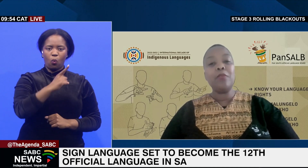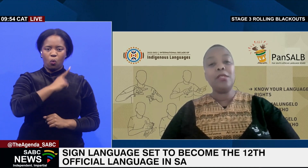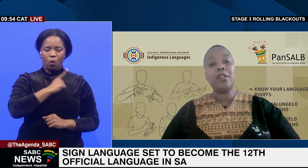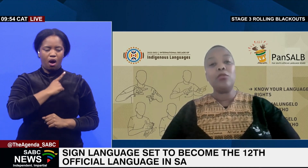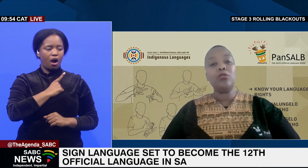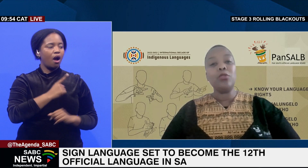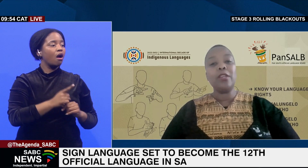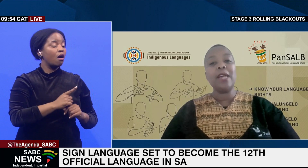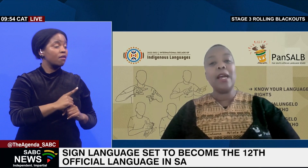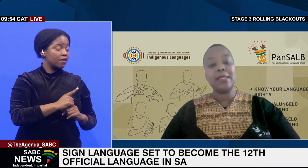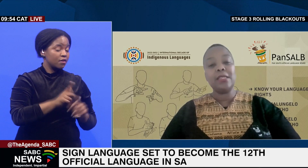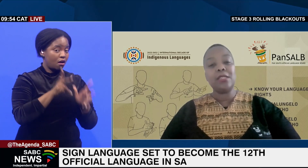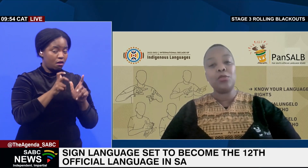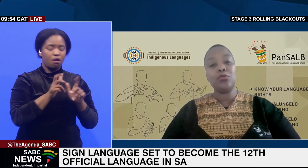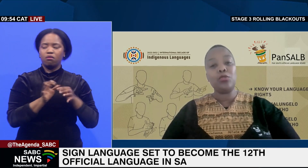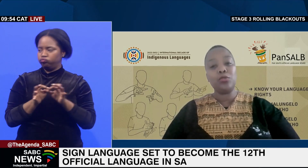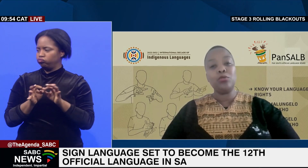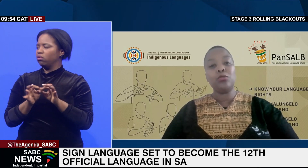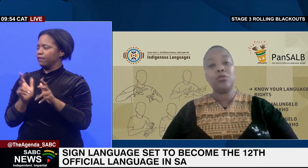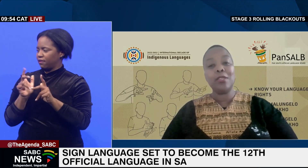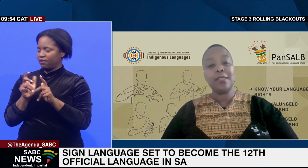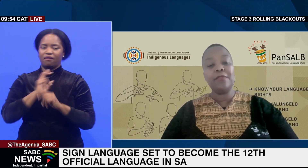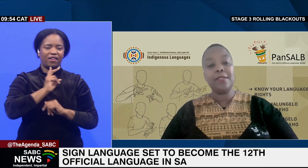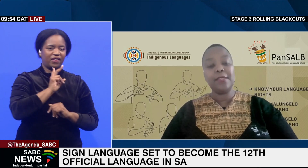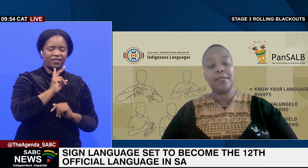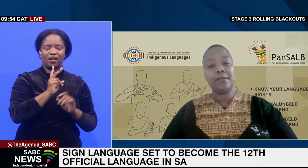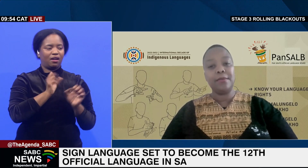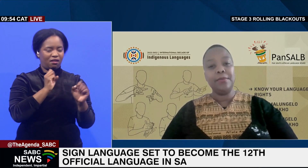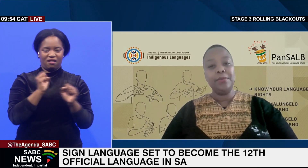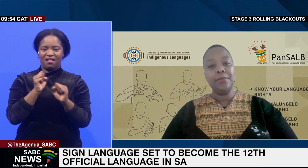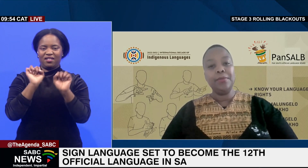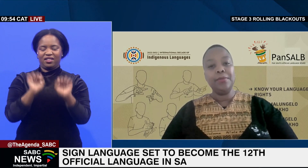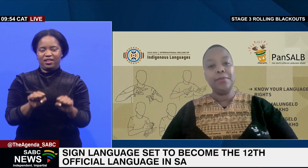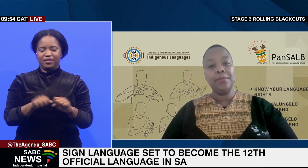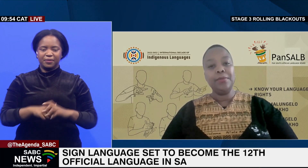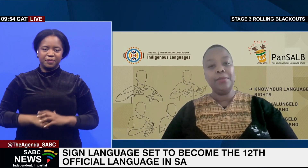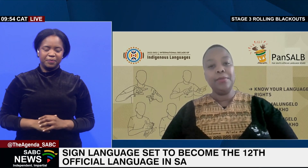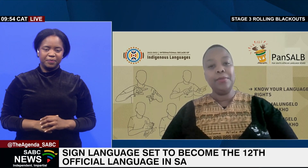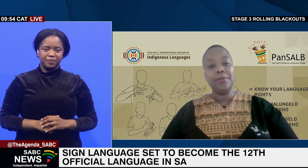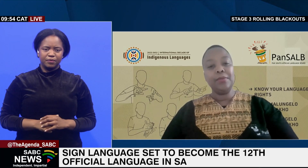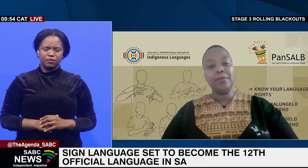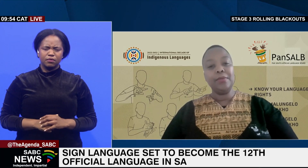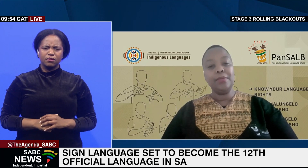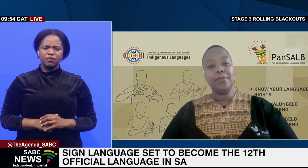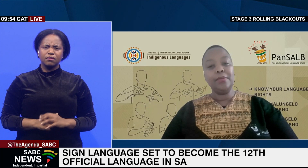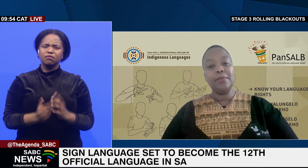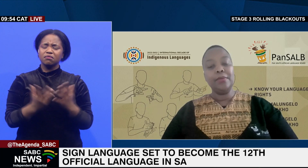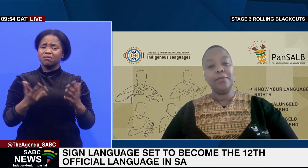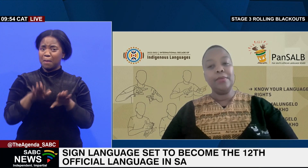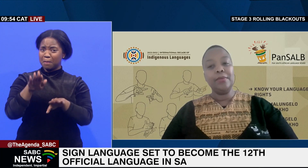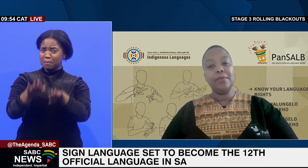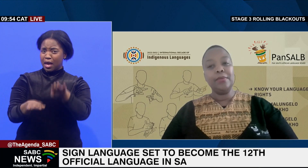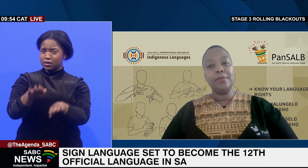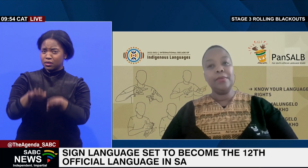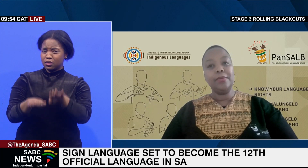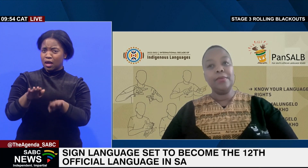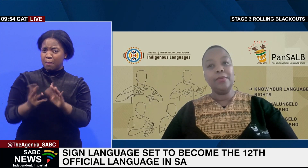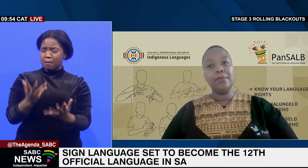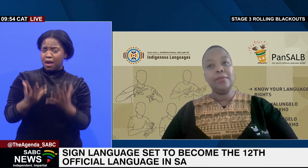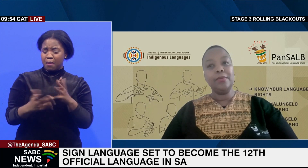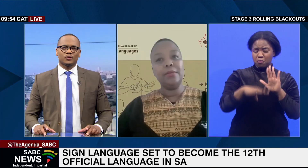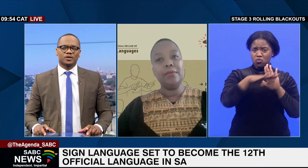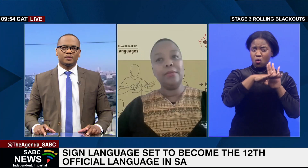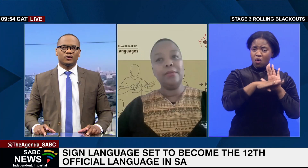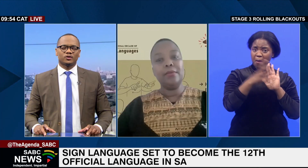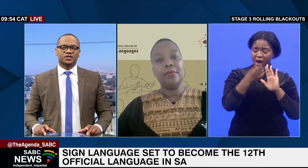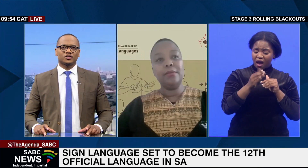deaf community can also get access to the services. Yeah. What does PanSAP, for instance, have any